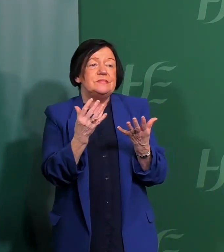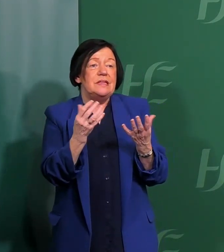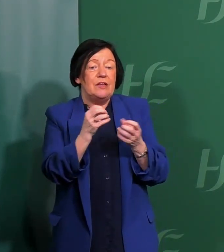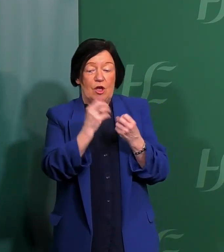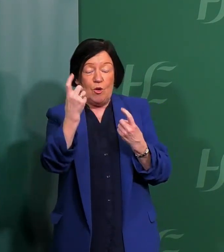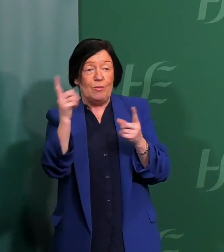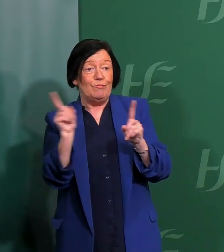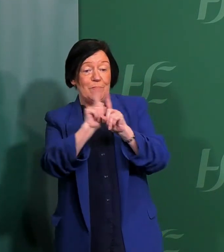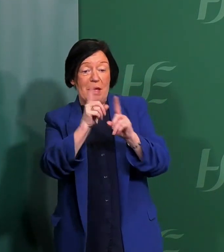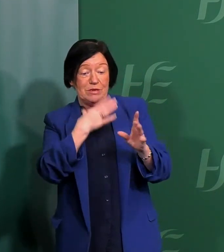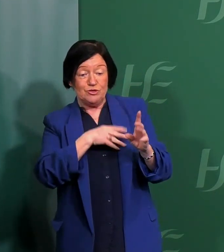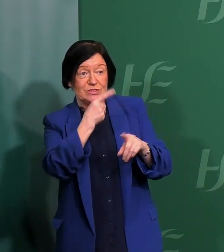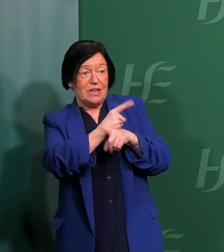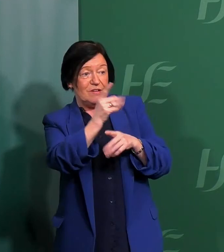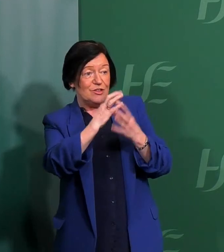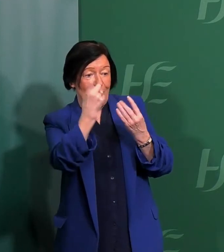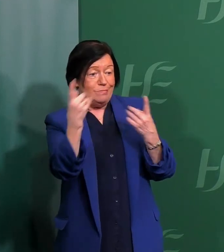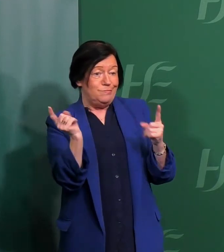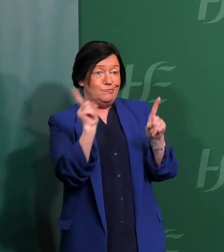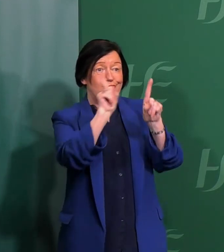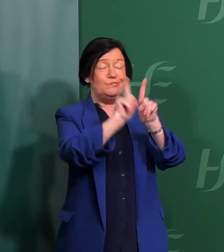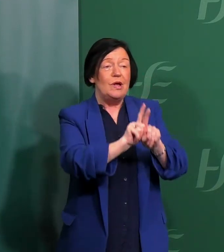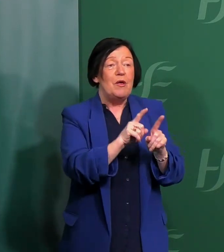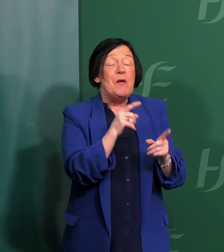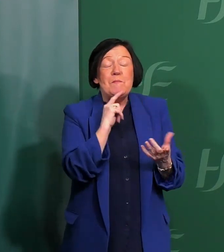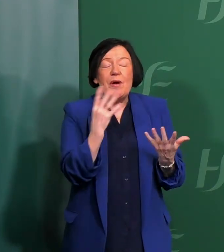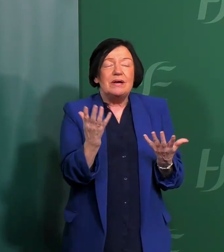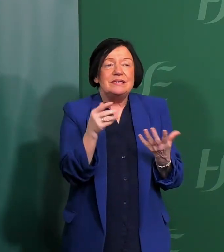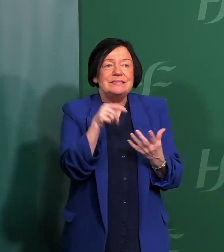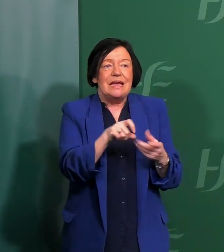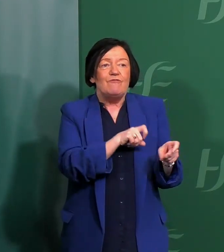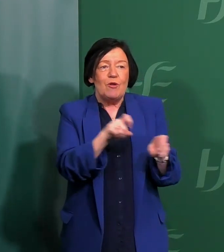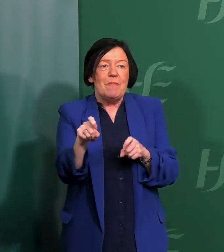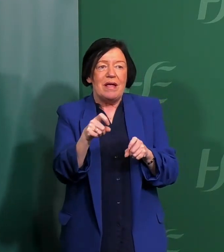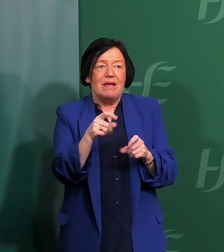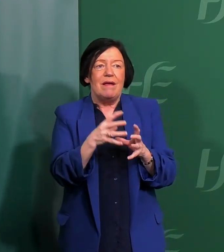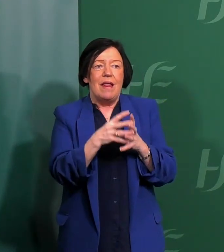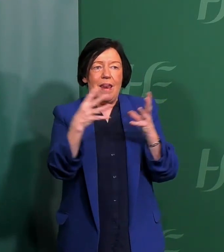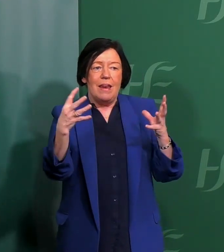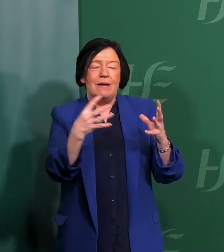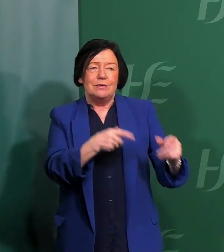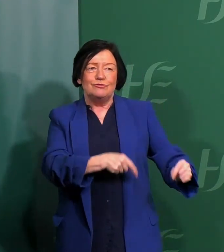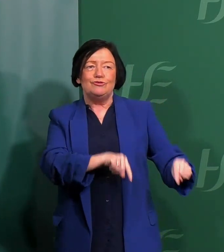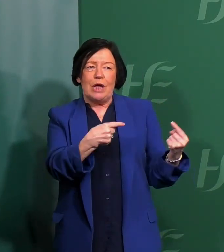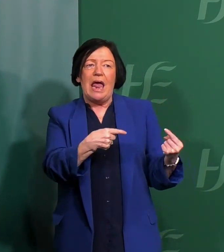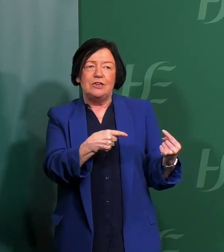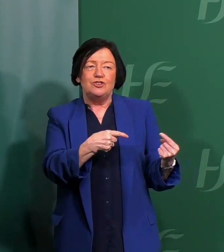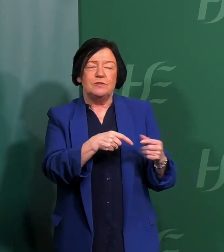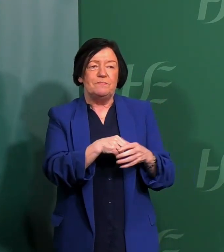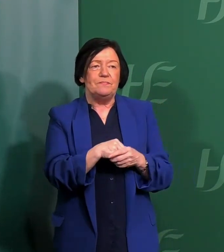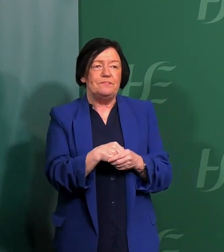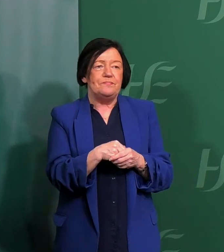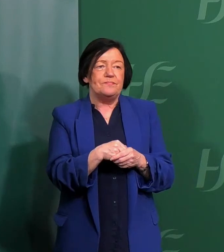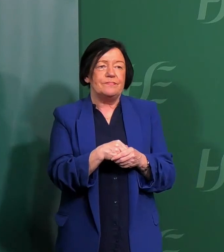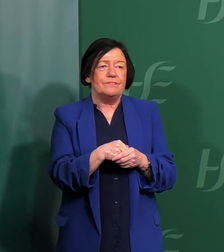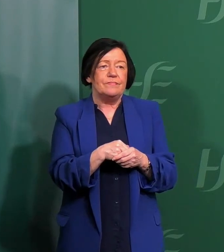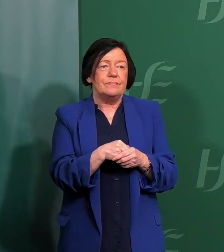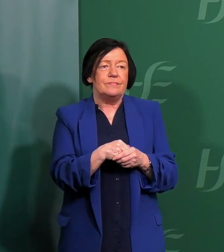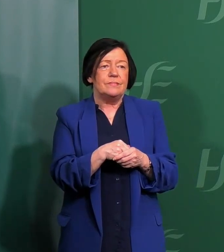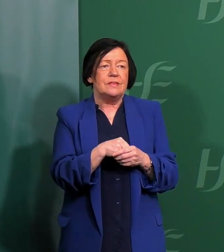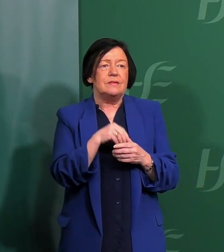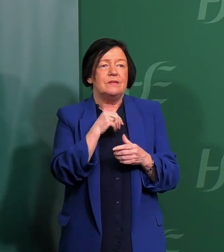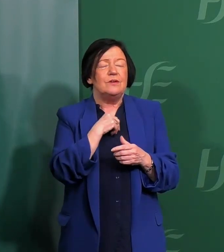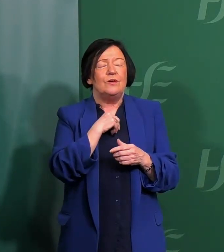bystander, hopefully for some of them. But nonetheless, they remain a very large challenge. I guess